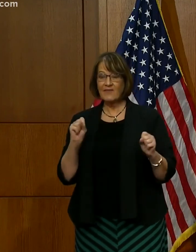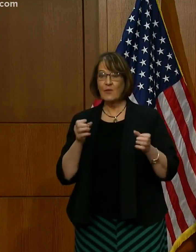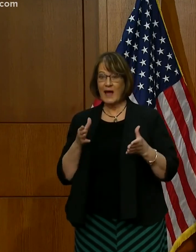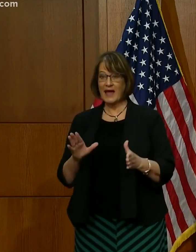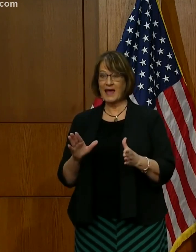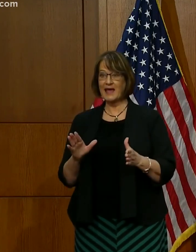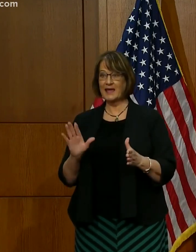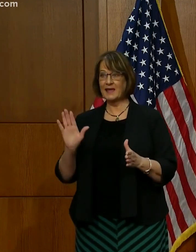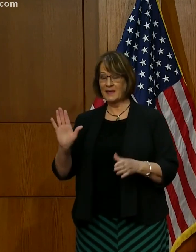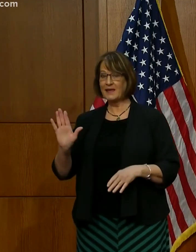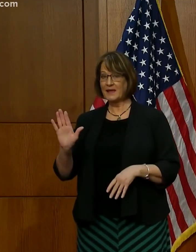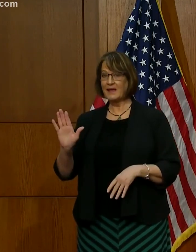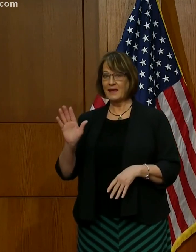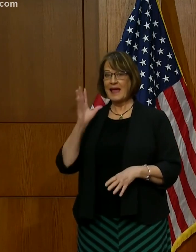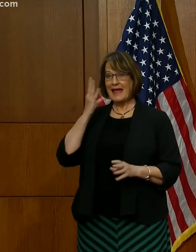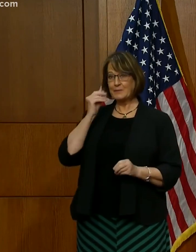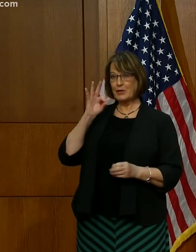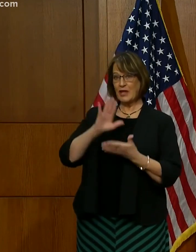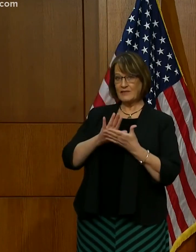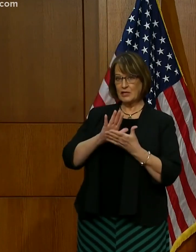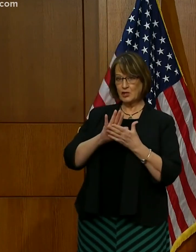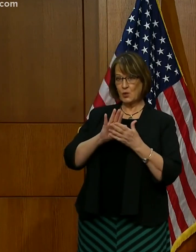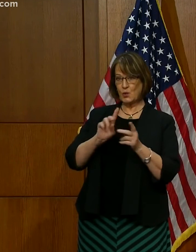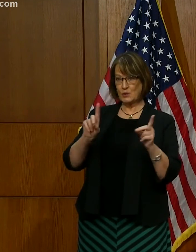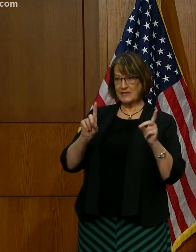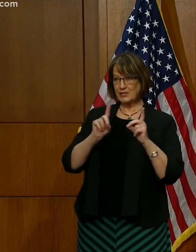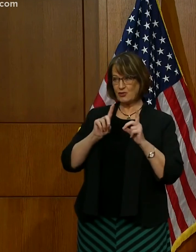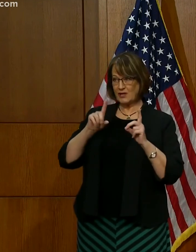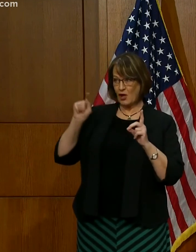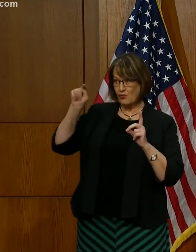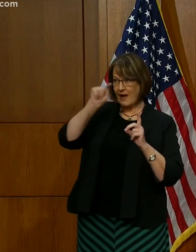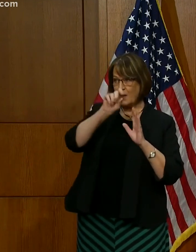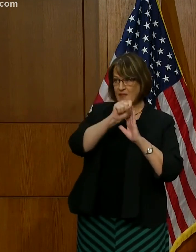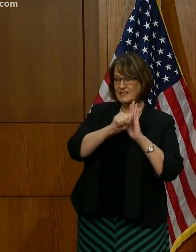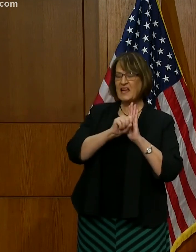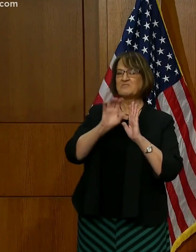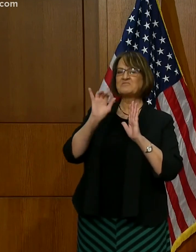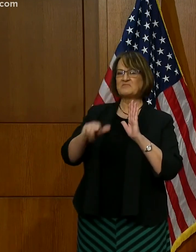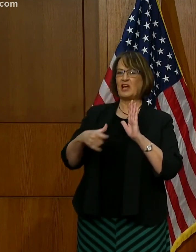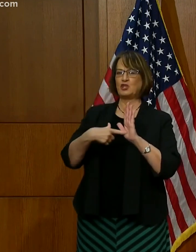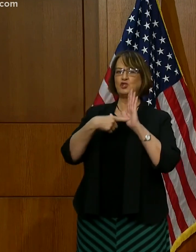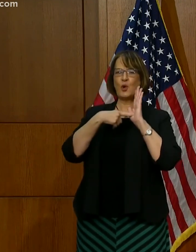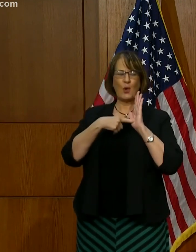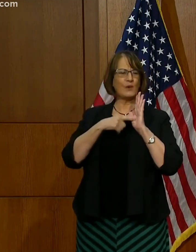experience of school divisions across the state shows us that it's possible